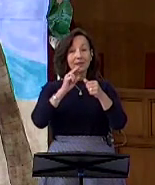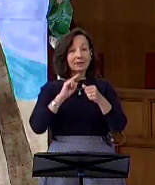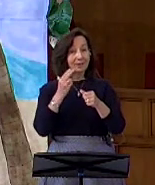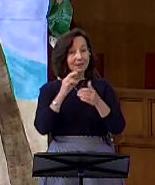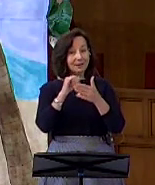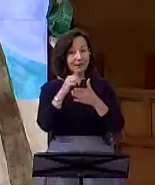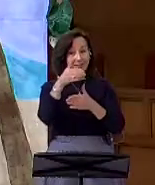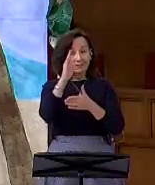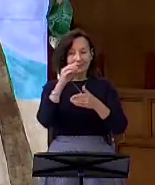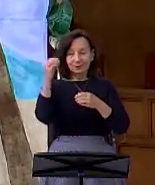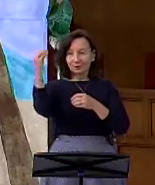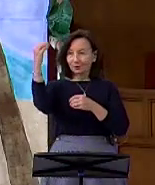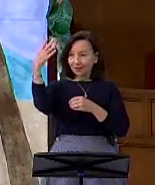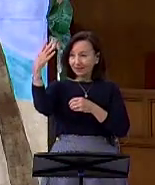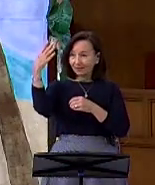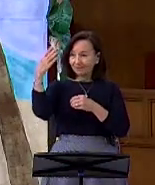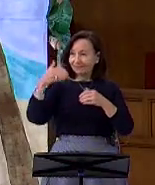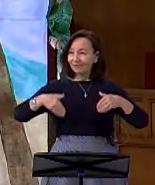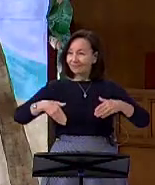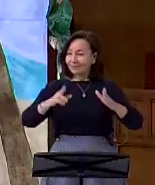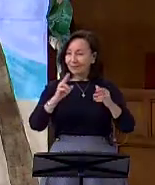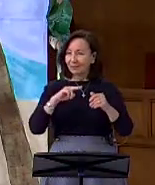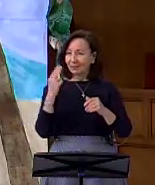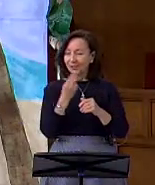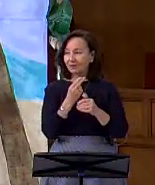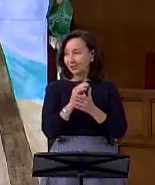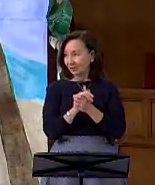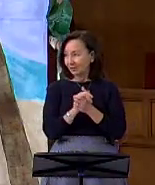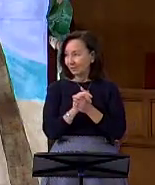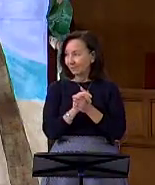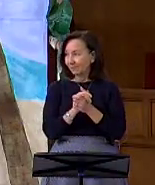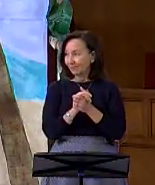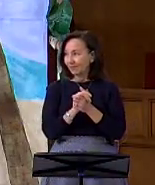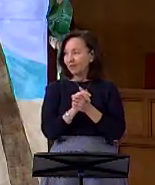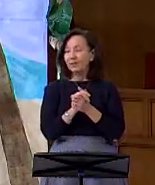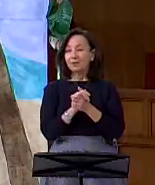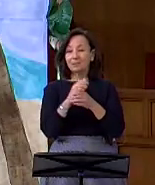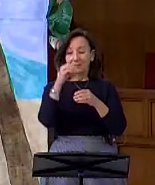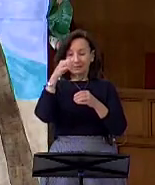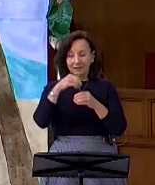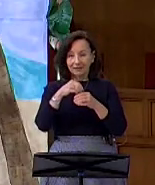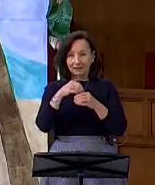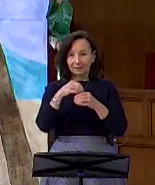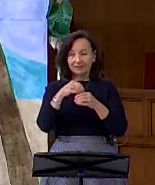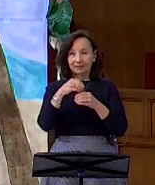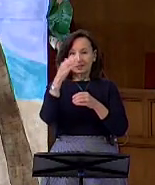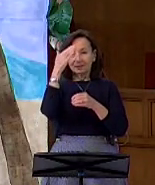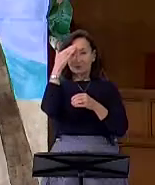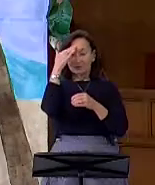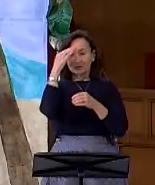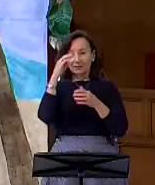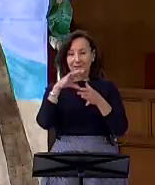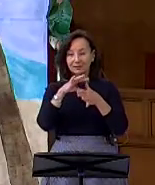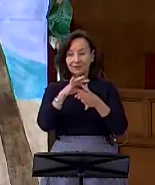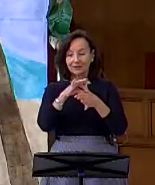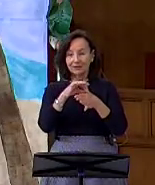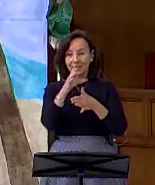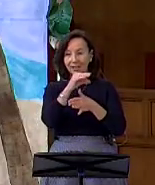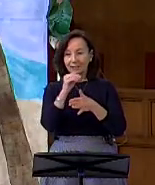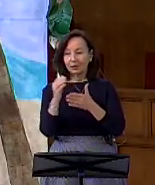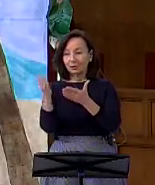God's grace allows us to slip into the mindset of the flesh and return to the